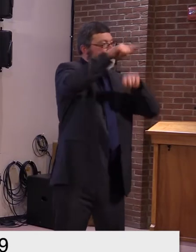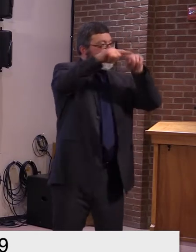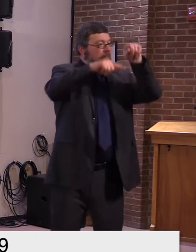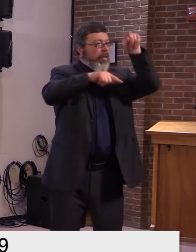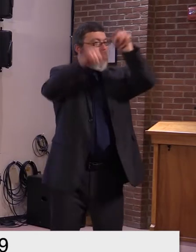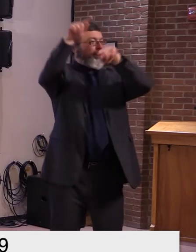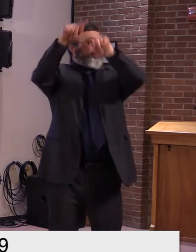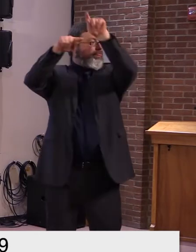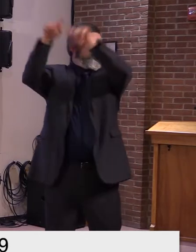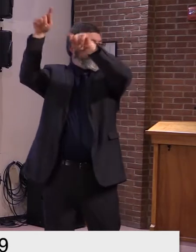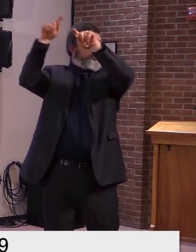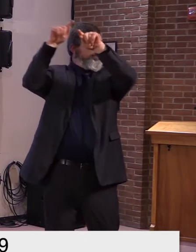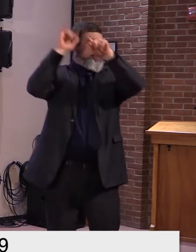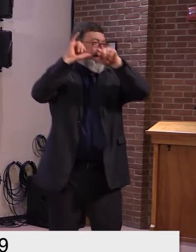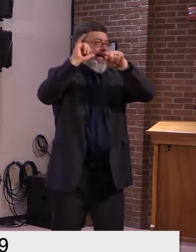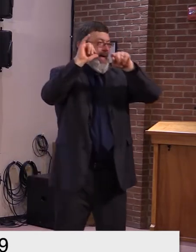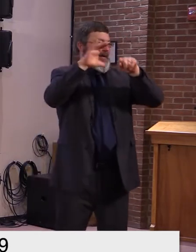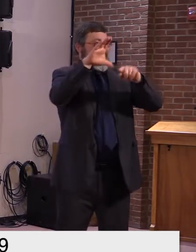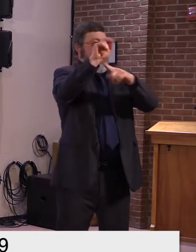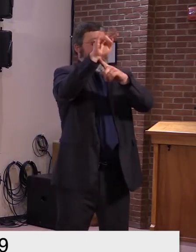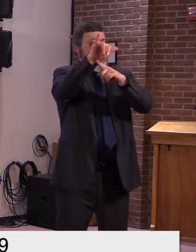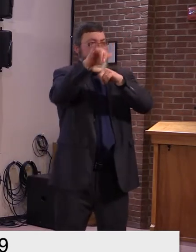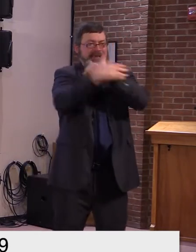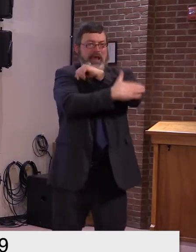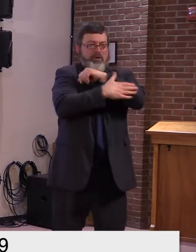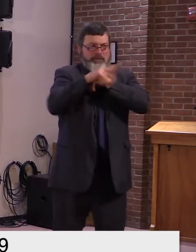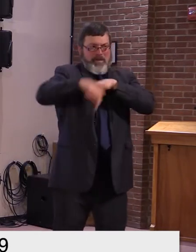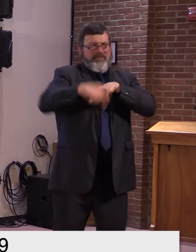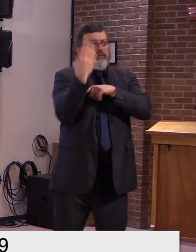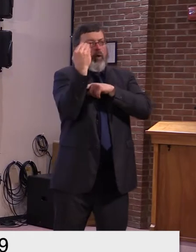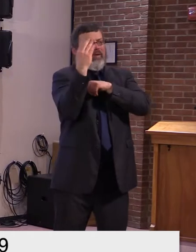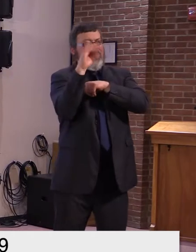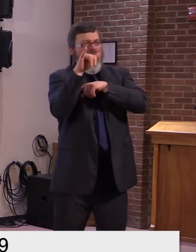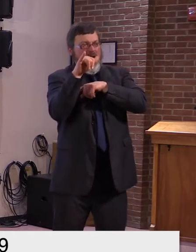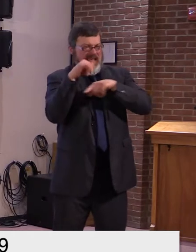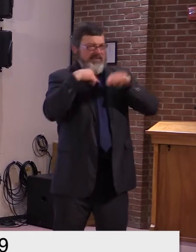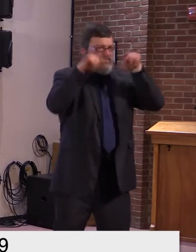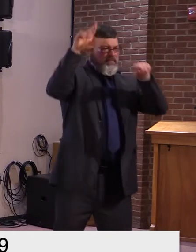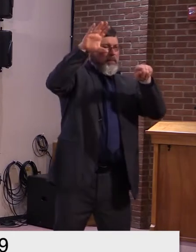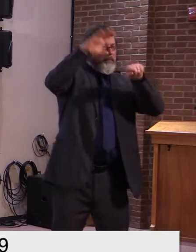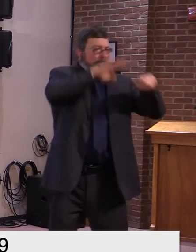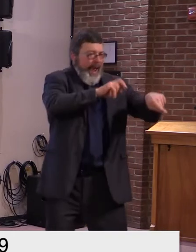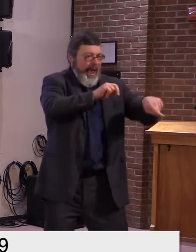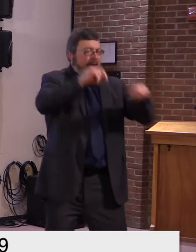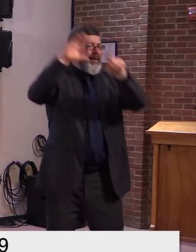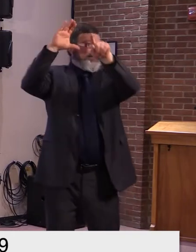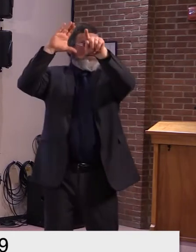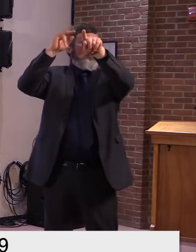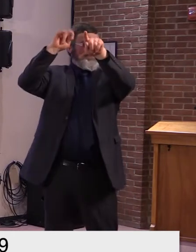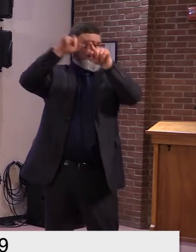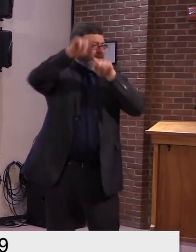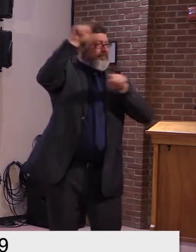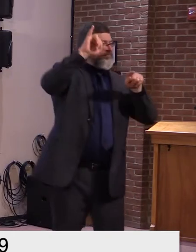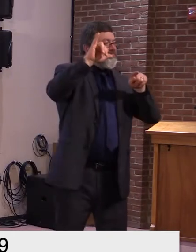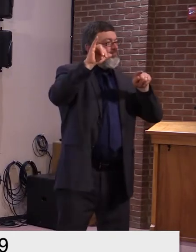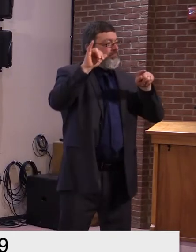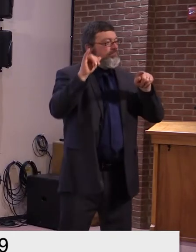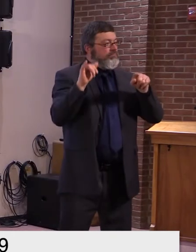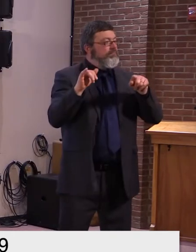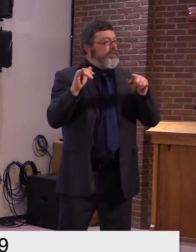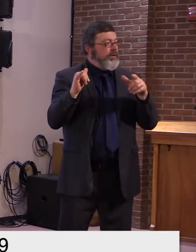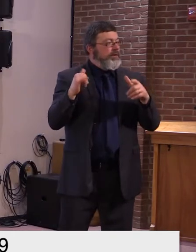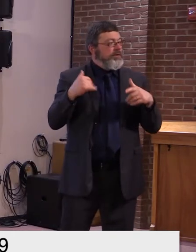as well. And if you remove those counties from our total statewide count, the state of Vermont has actually been trending down for a few